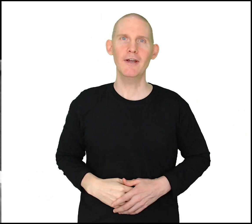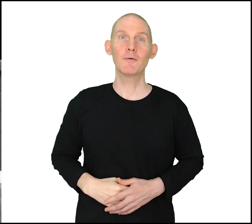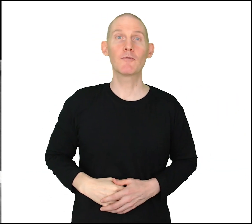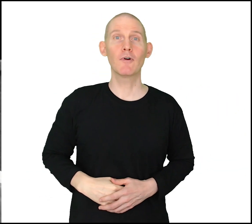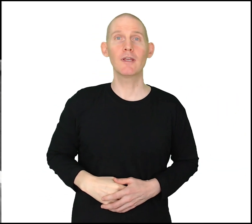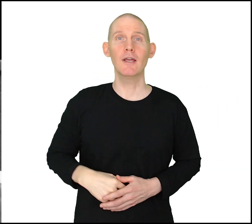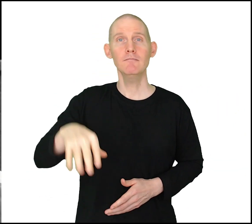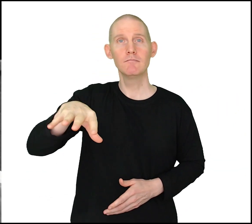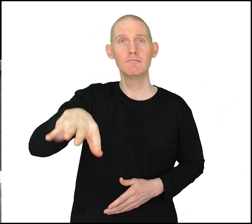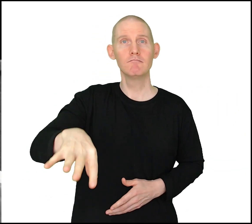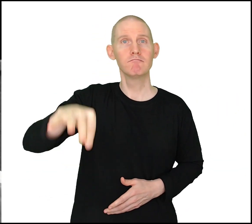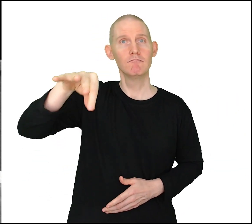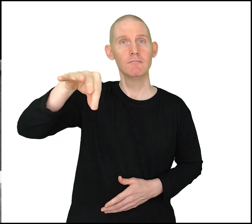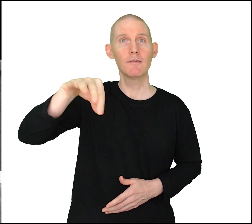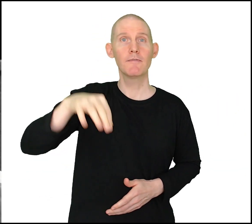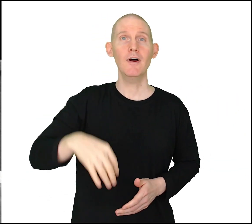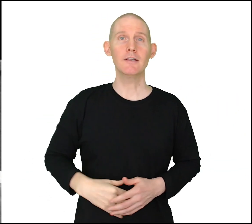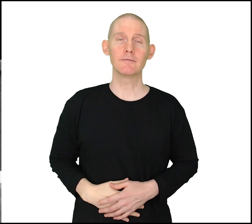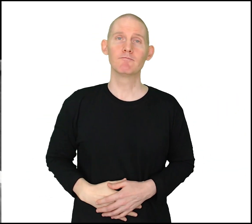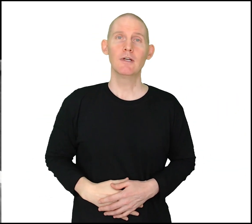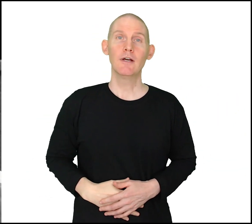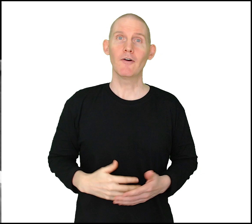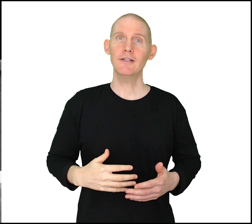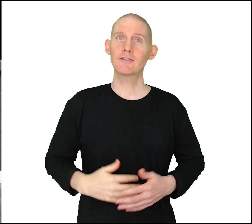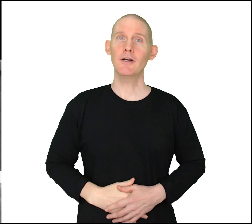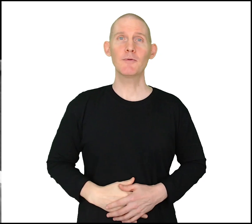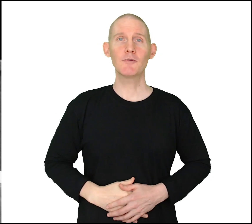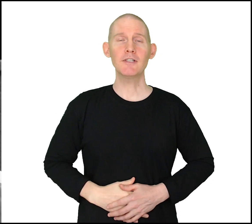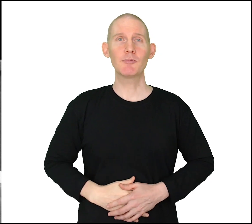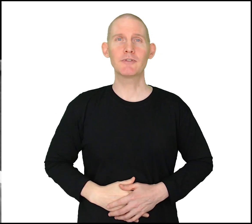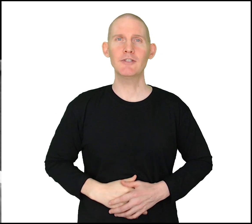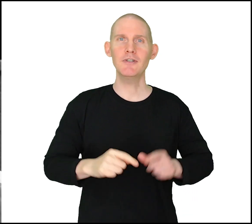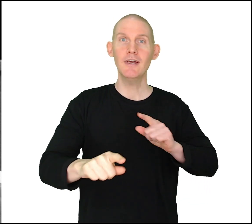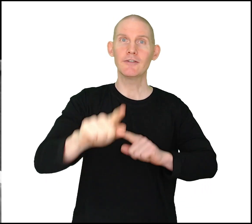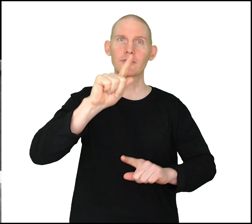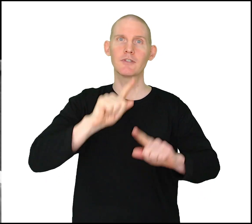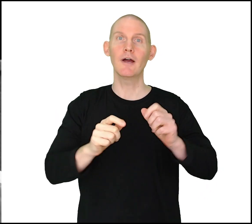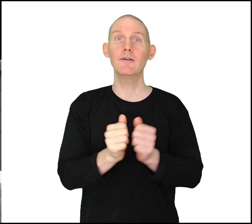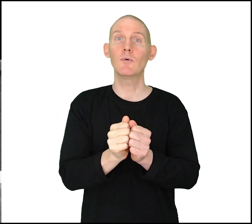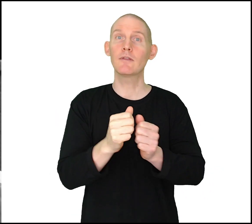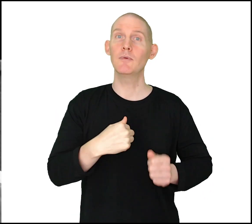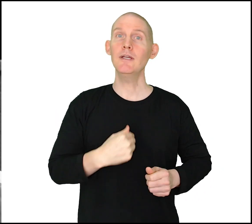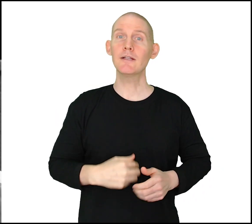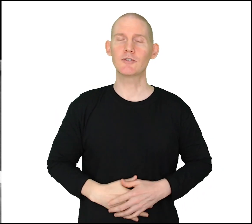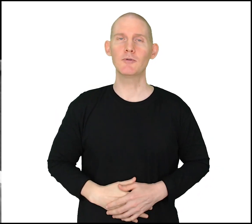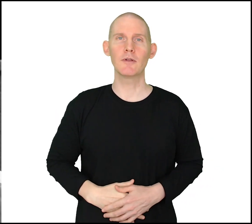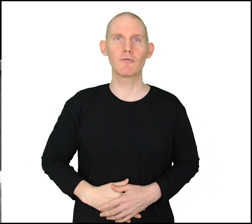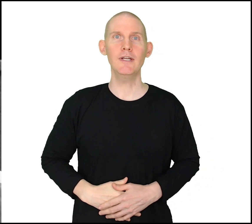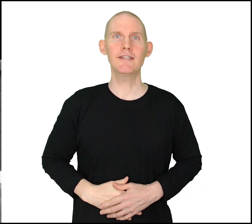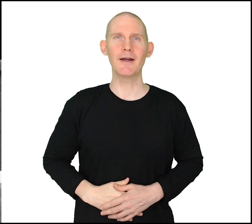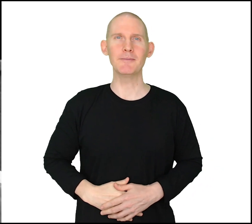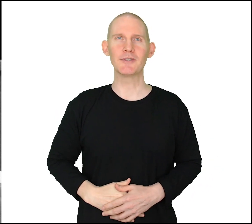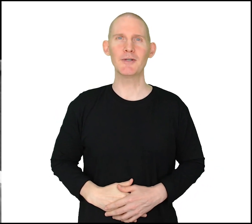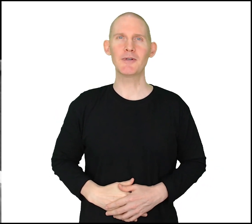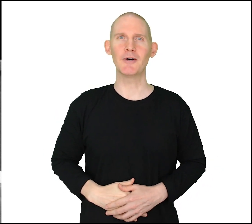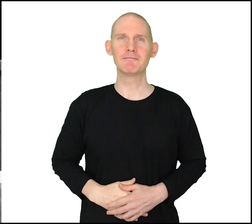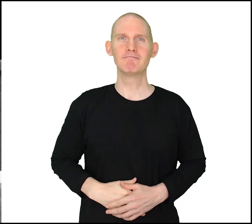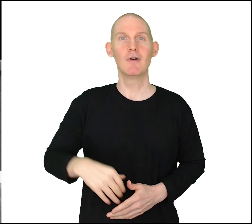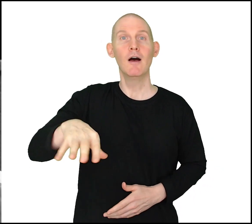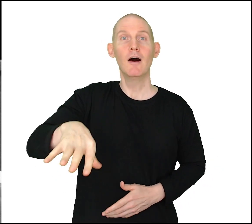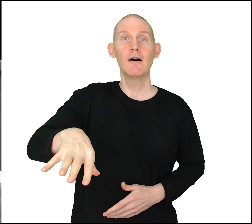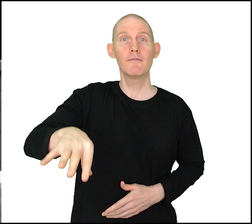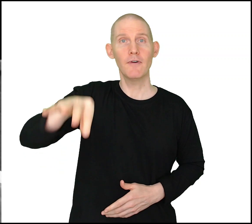All right, from the front again, find. All right, starting from the rest position, sign with me. Let's do it 3 times. Here we